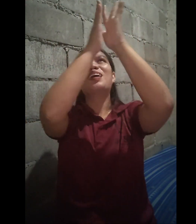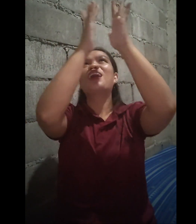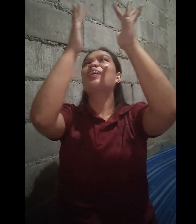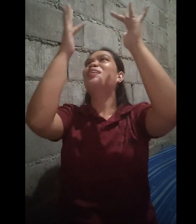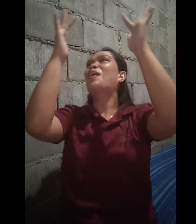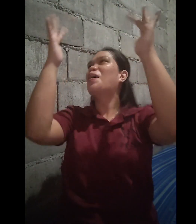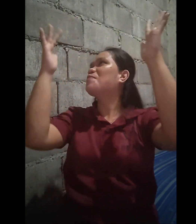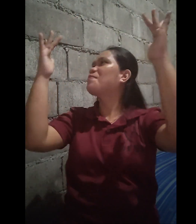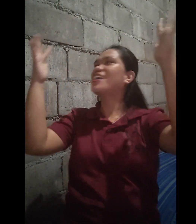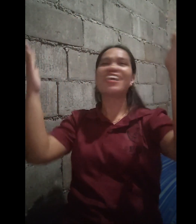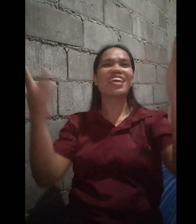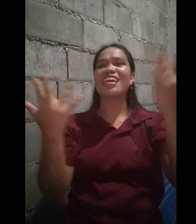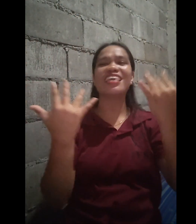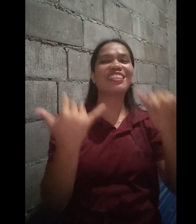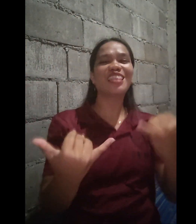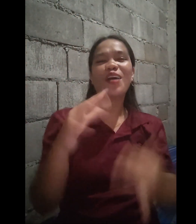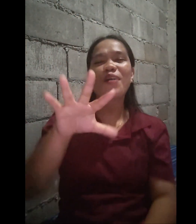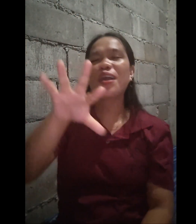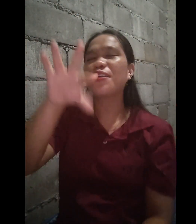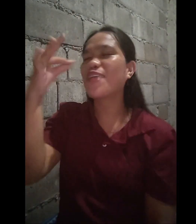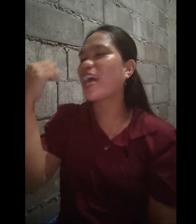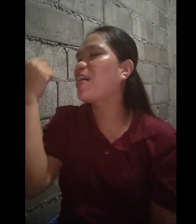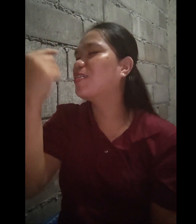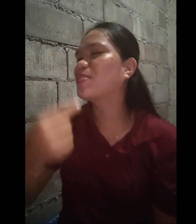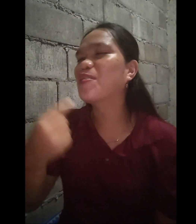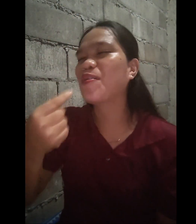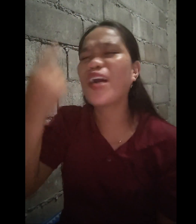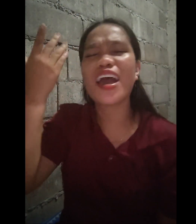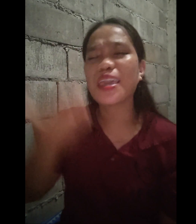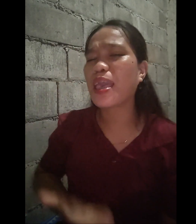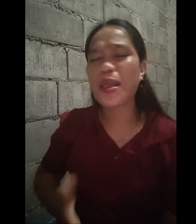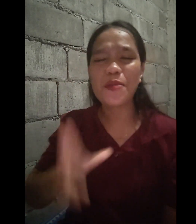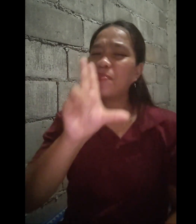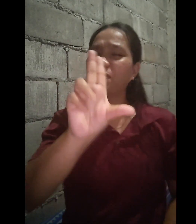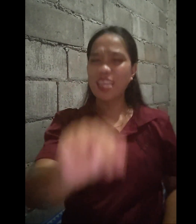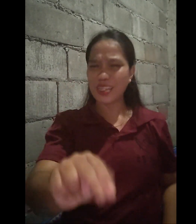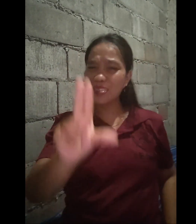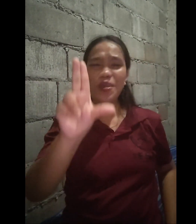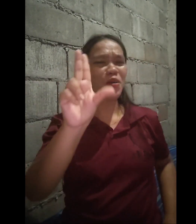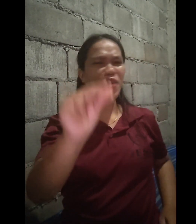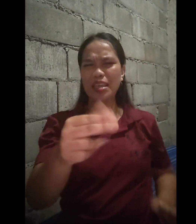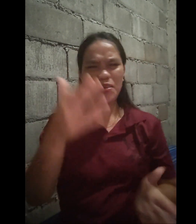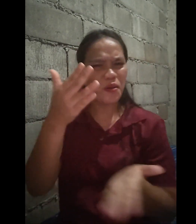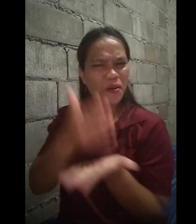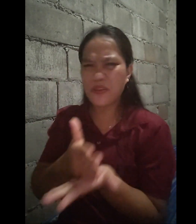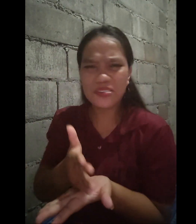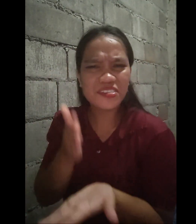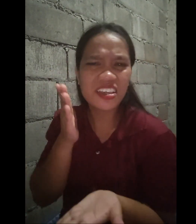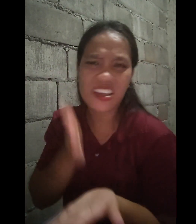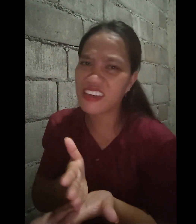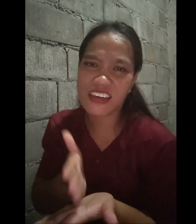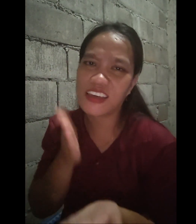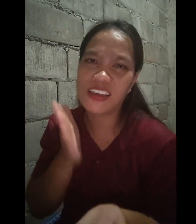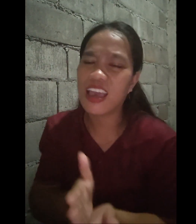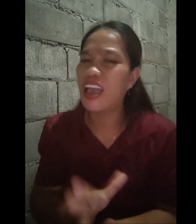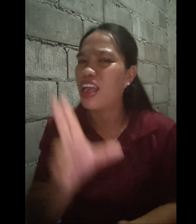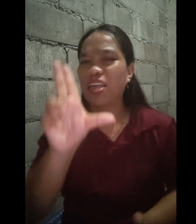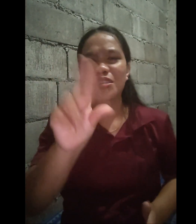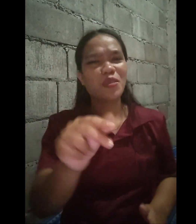light shine on me. Now I found who I am. There's no way to hold it